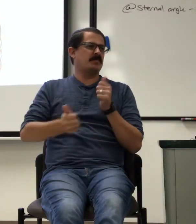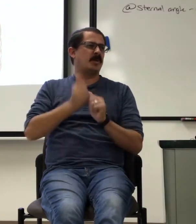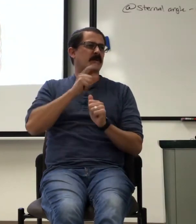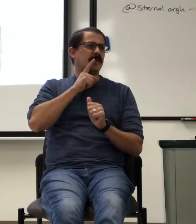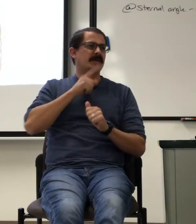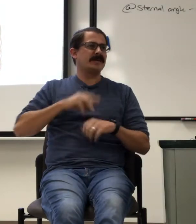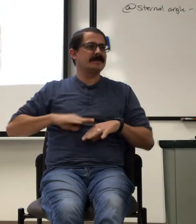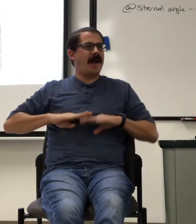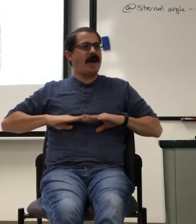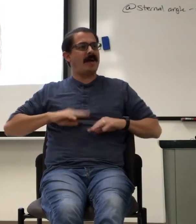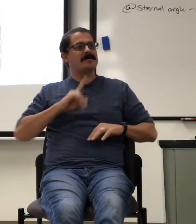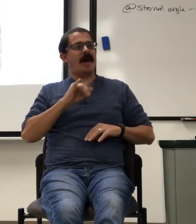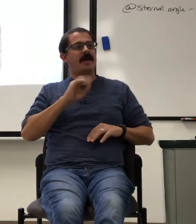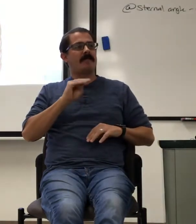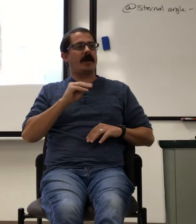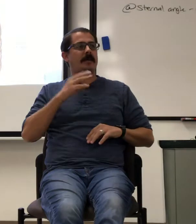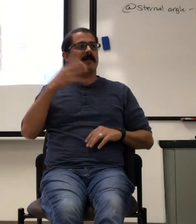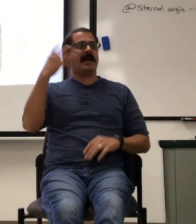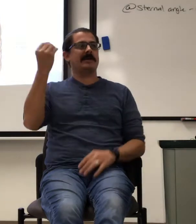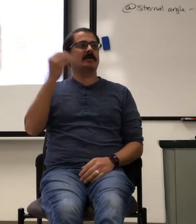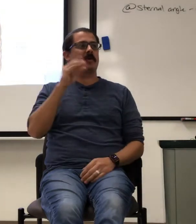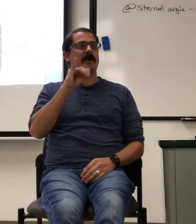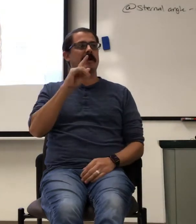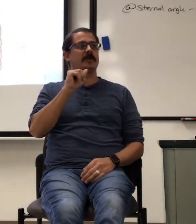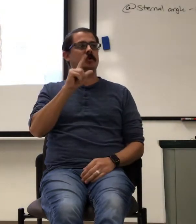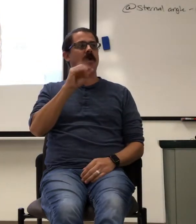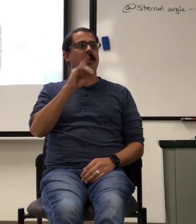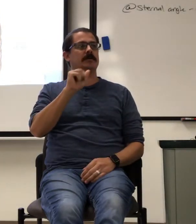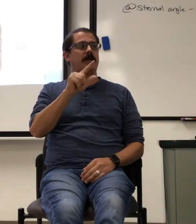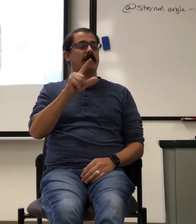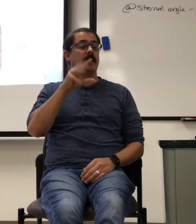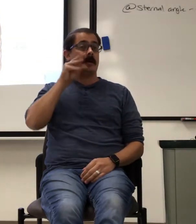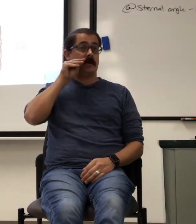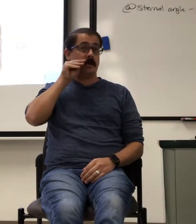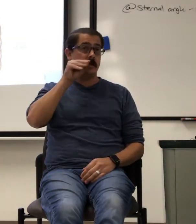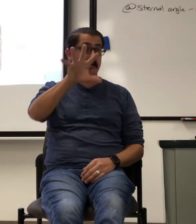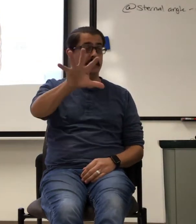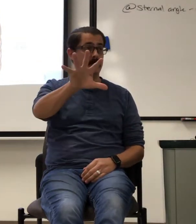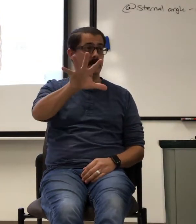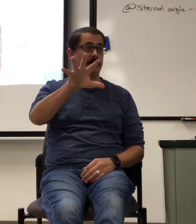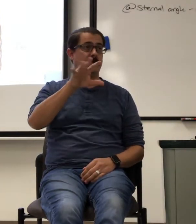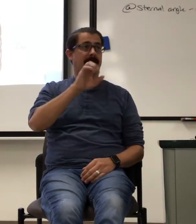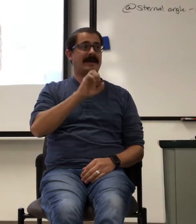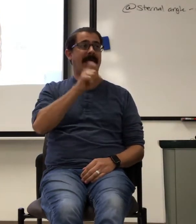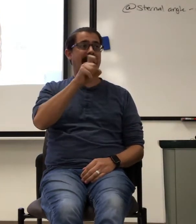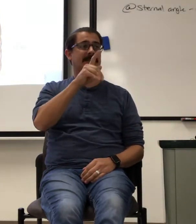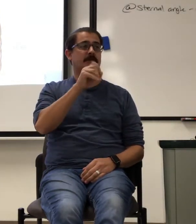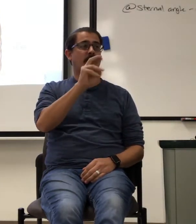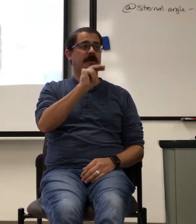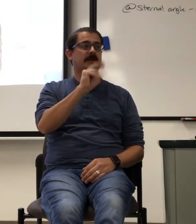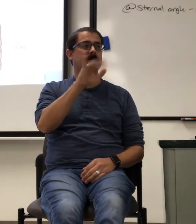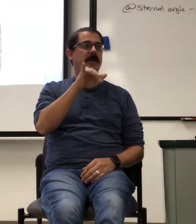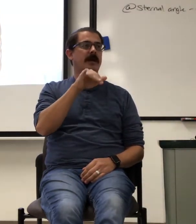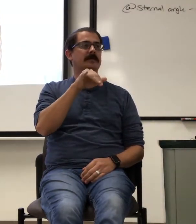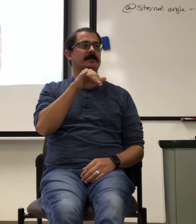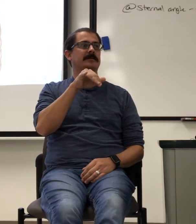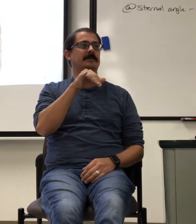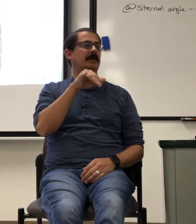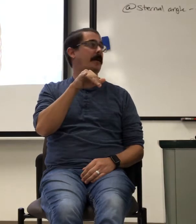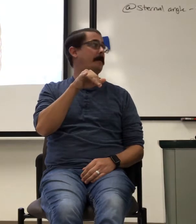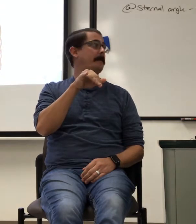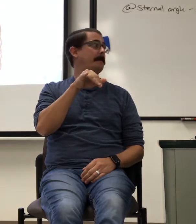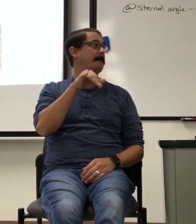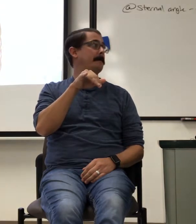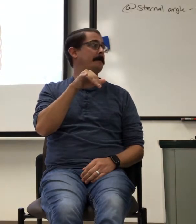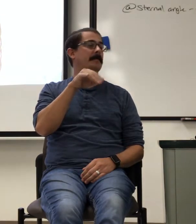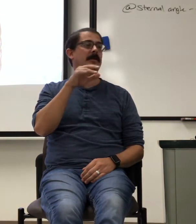the diaphragm and the external intercostal. But exhaling your air, expiration, that's normally a passive process that